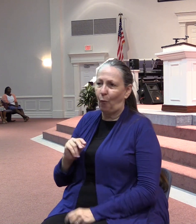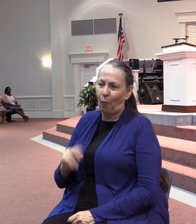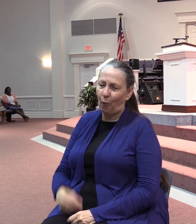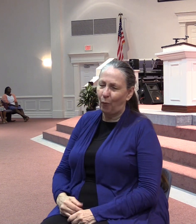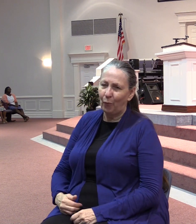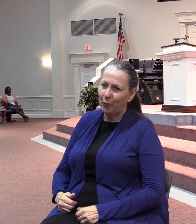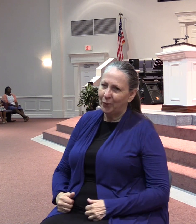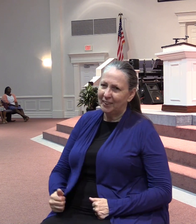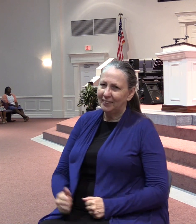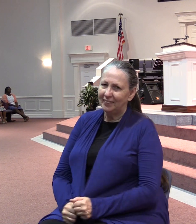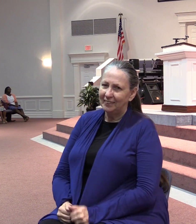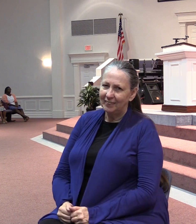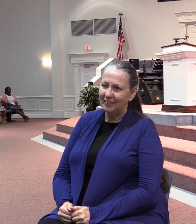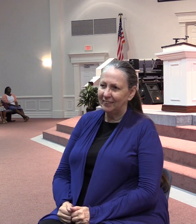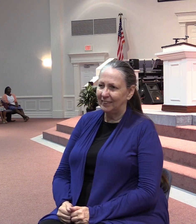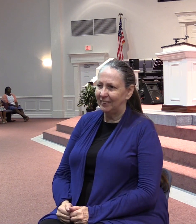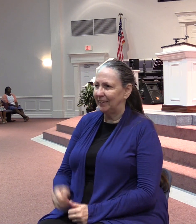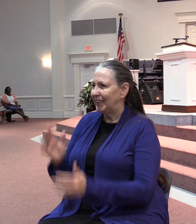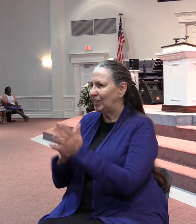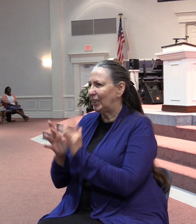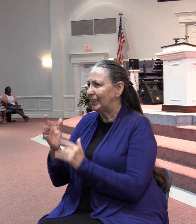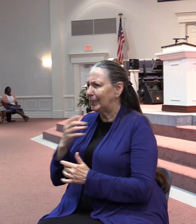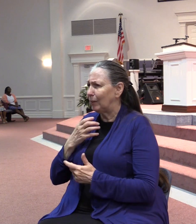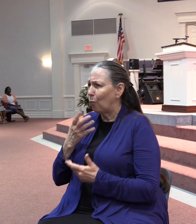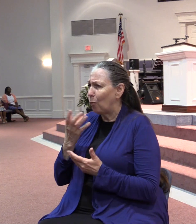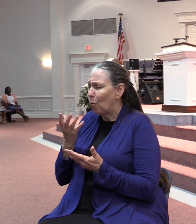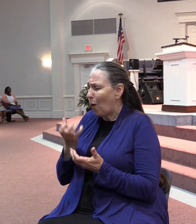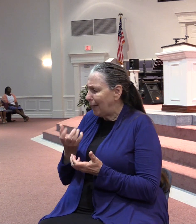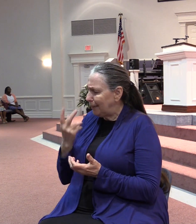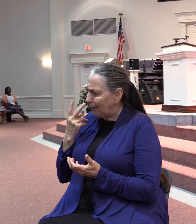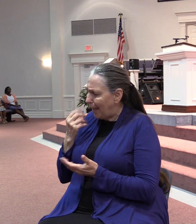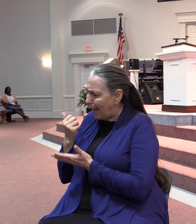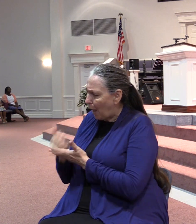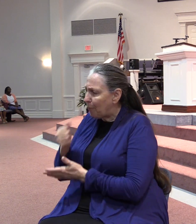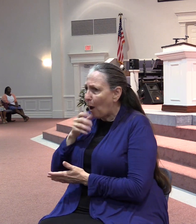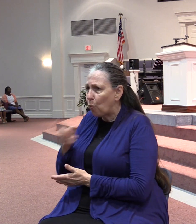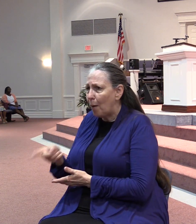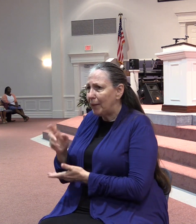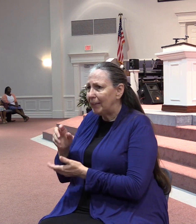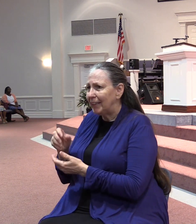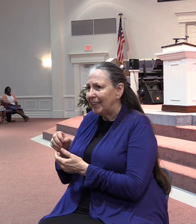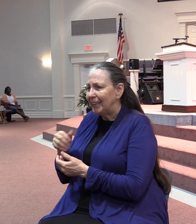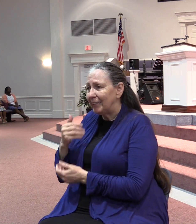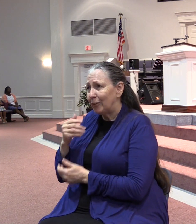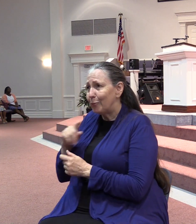Thank you, Lord. He had a desire to show up that day because he wanted to turn a mistress into a